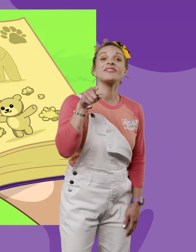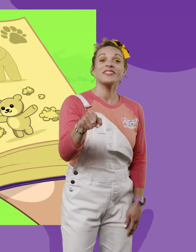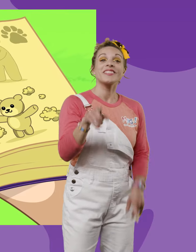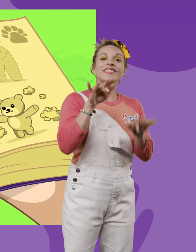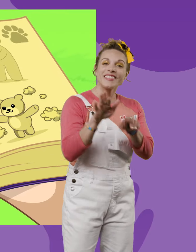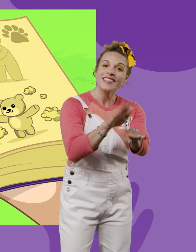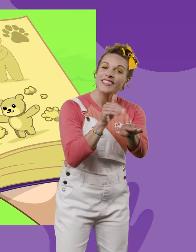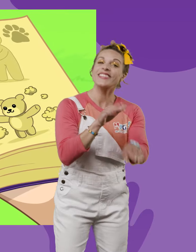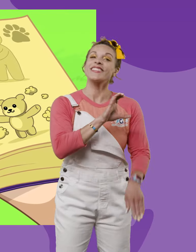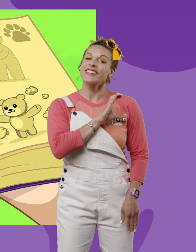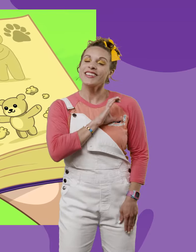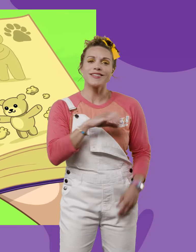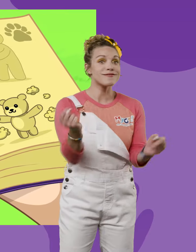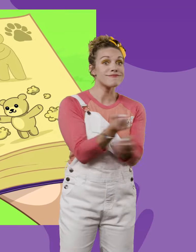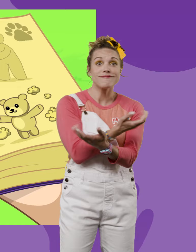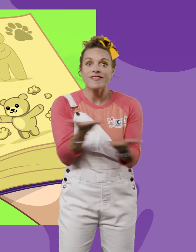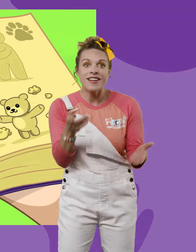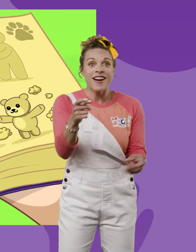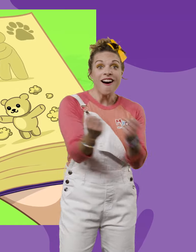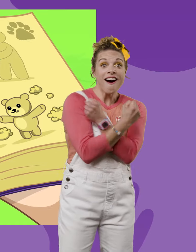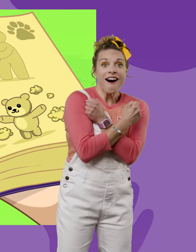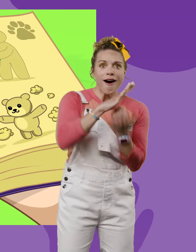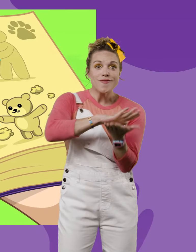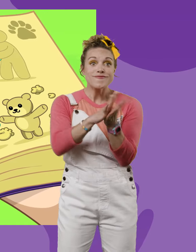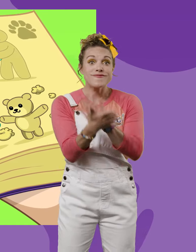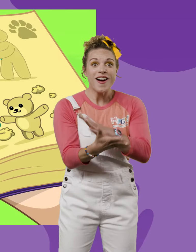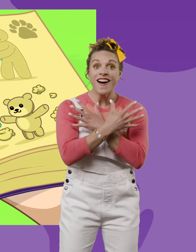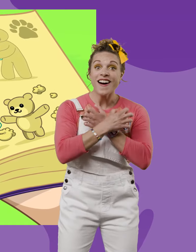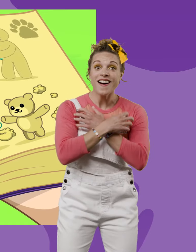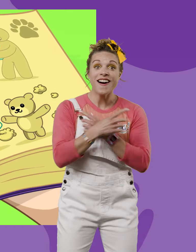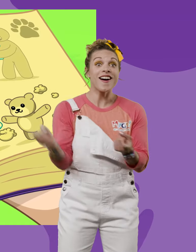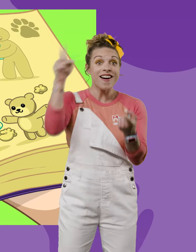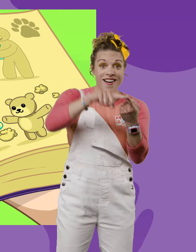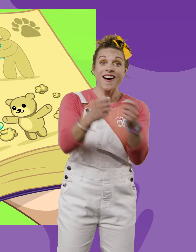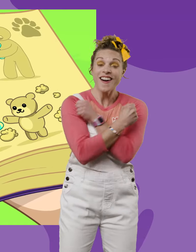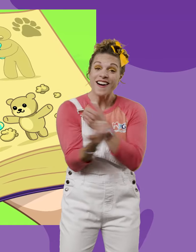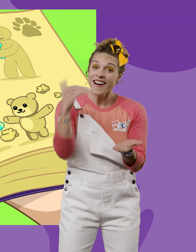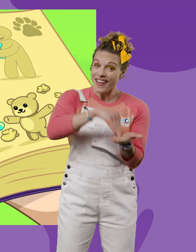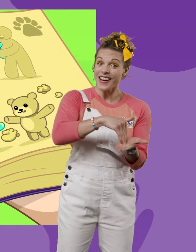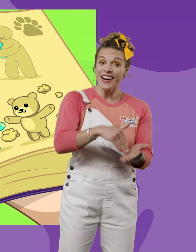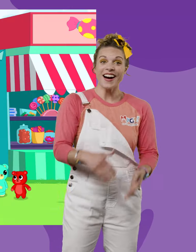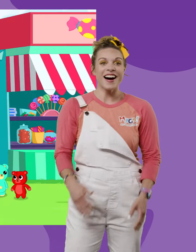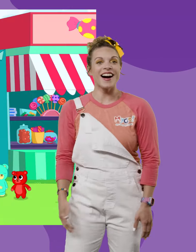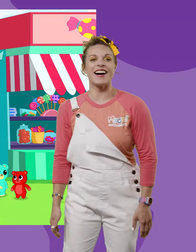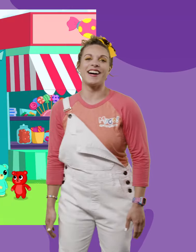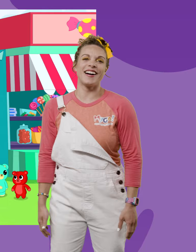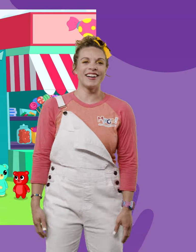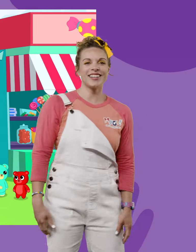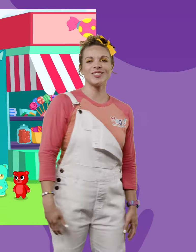Yes, it's Magic Pet Cubby. Whatever he hugs transforms into a teddy bear until he hugs it again.